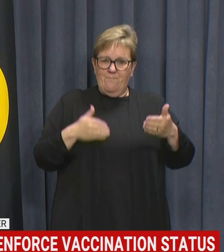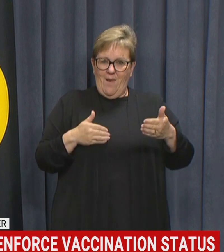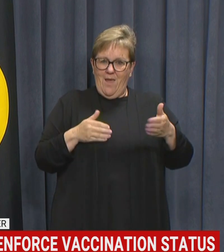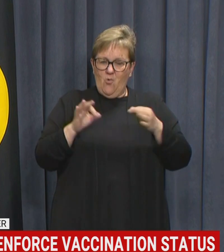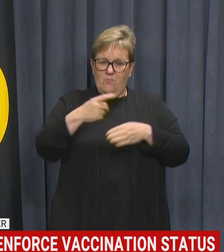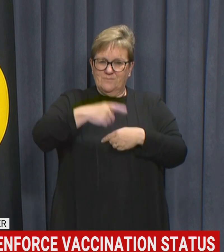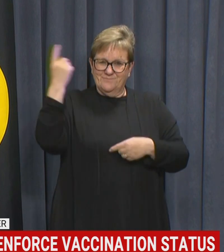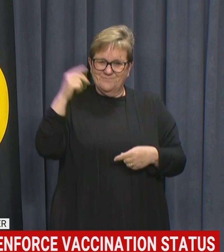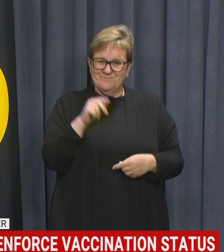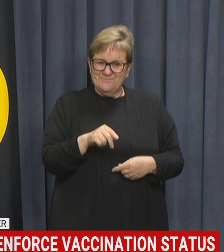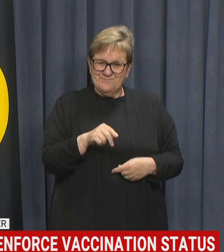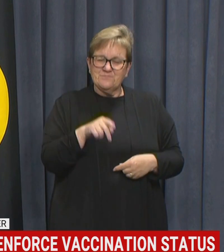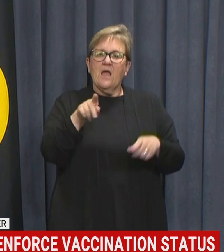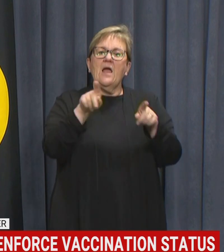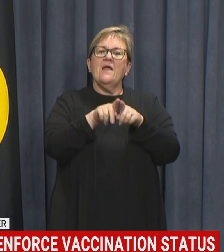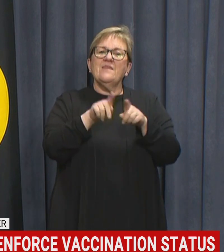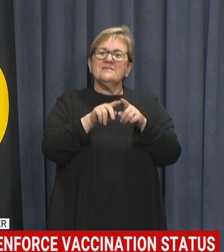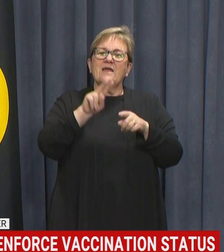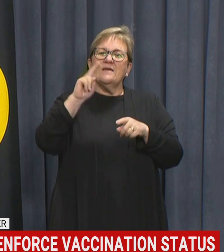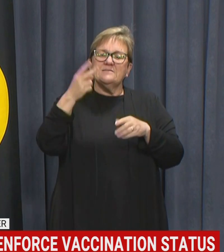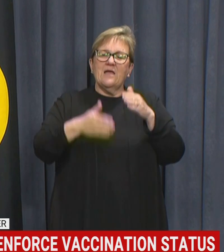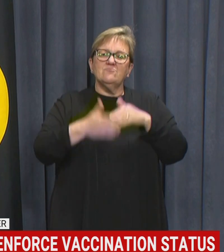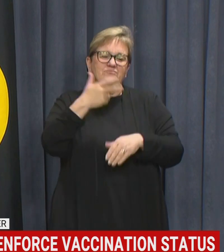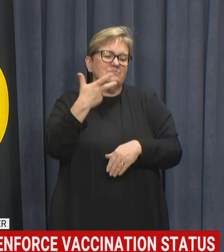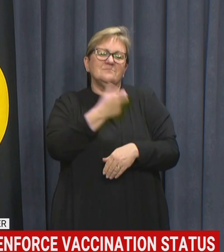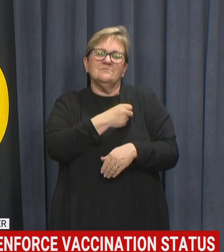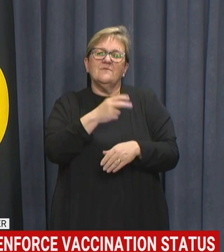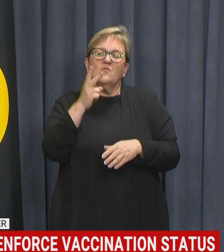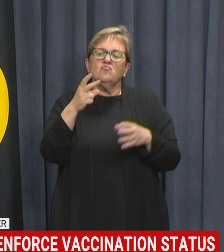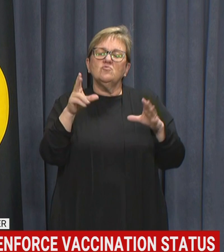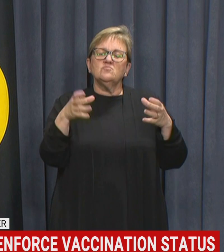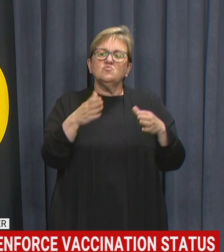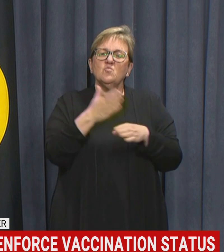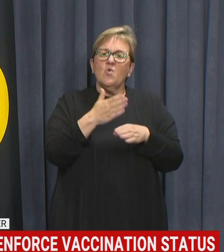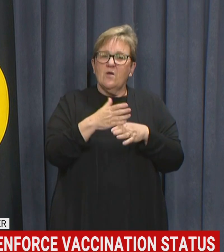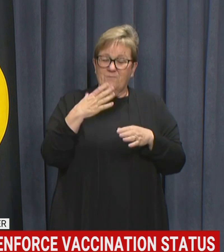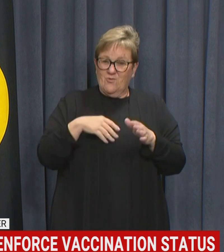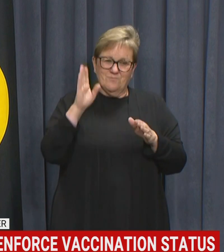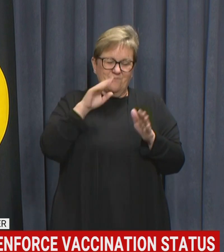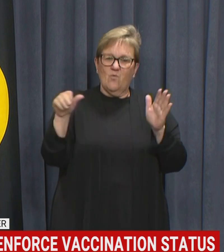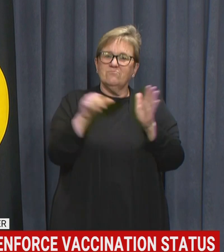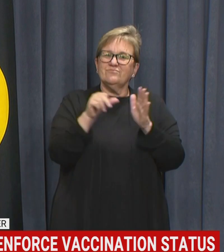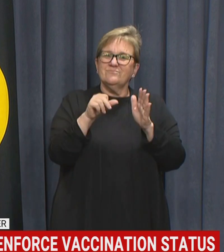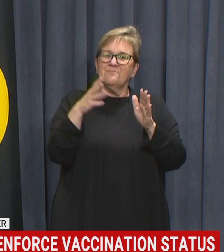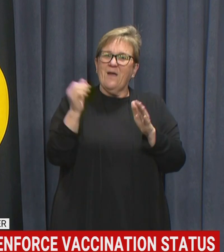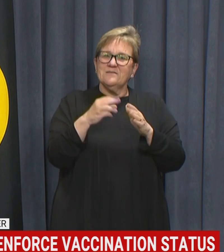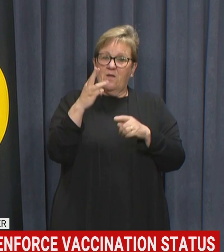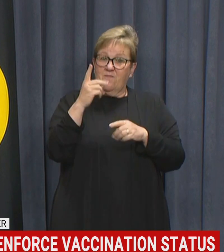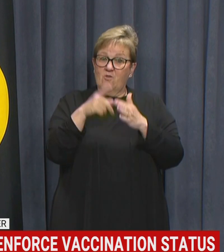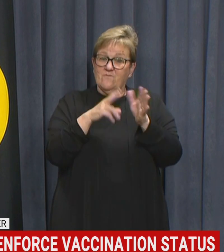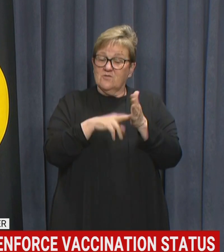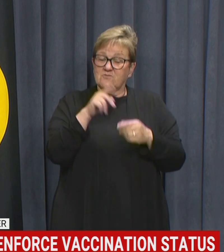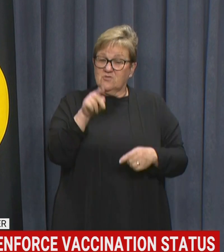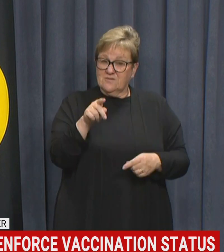transition, aligns with the second dose cut-off date for Group 2 workforces as part of the mandatory COVID-19 vaccination